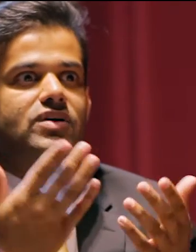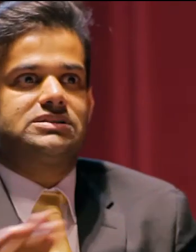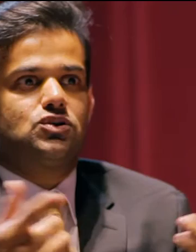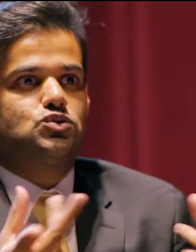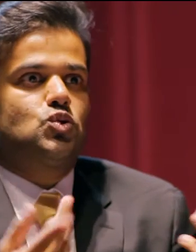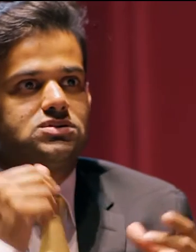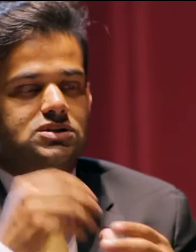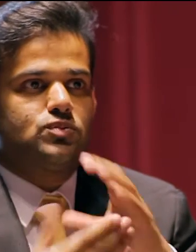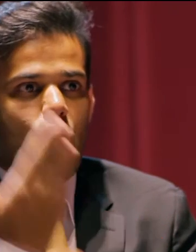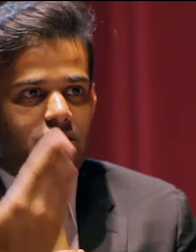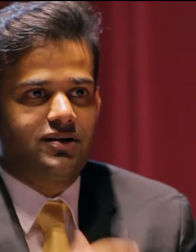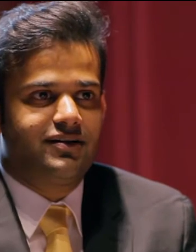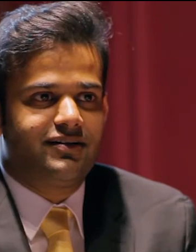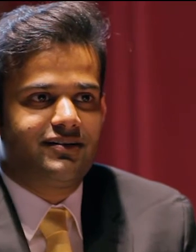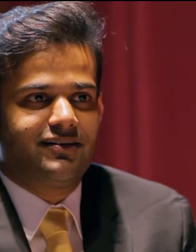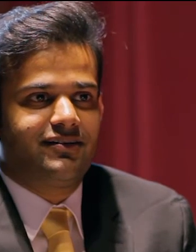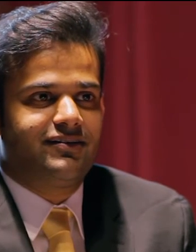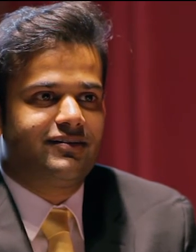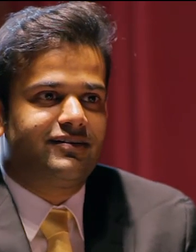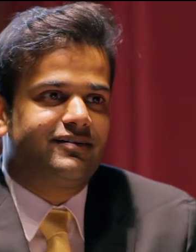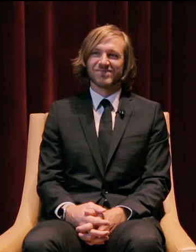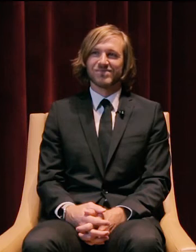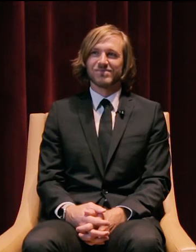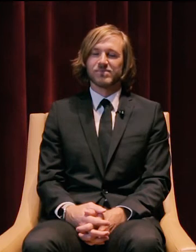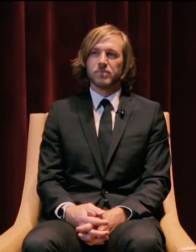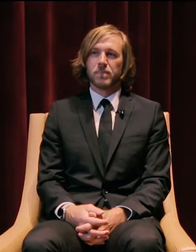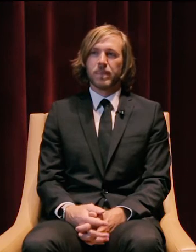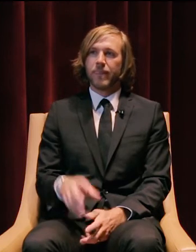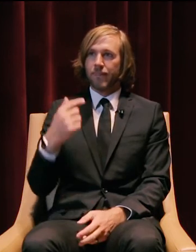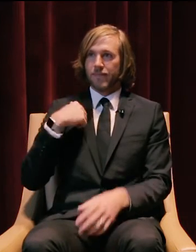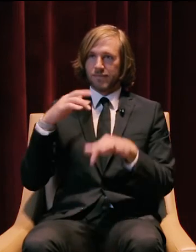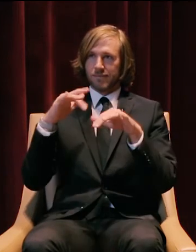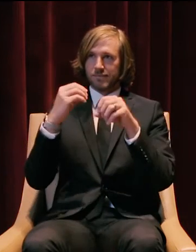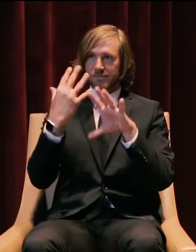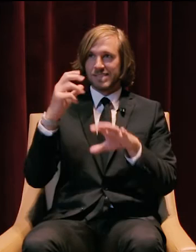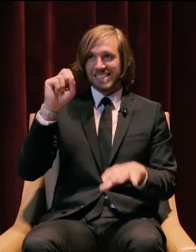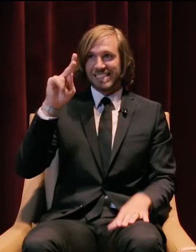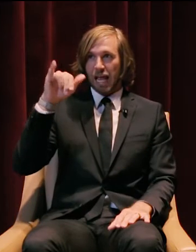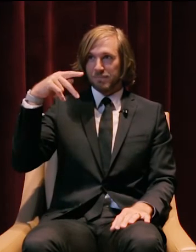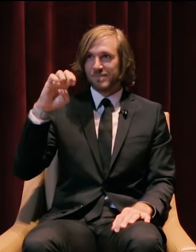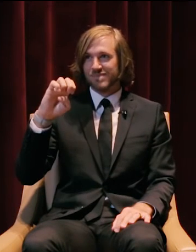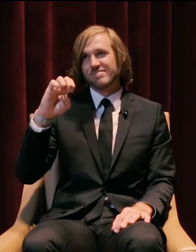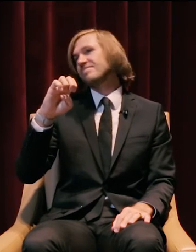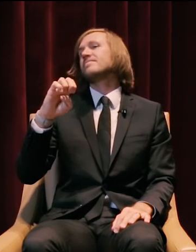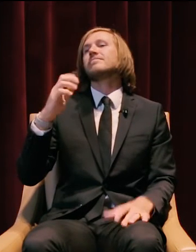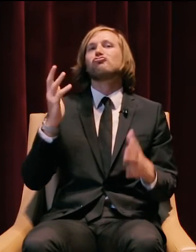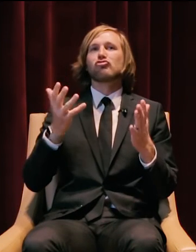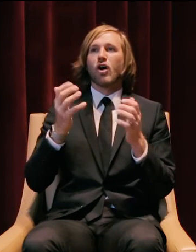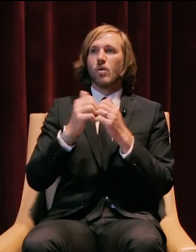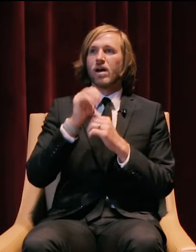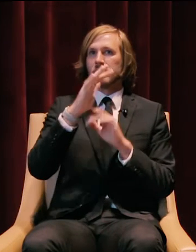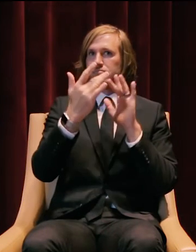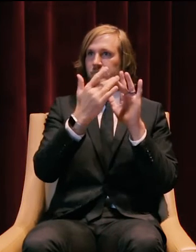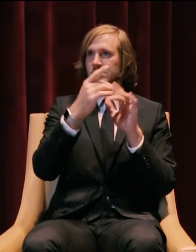Great. So what's the first thing you do in the morning? I log on Skype and talk to one of